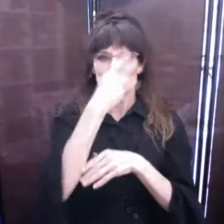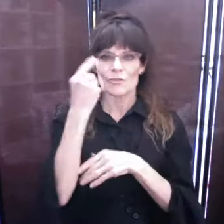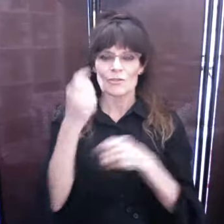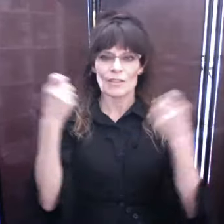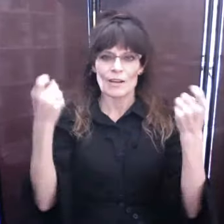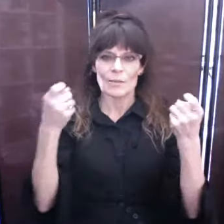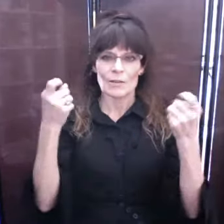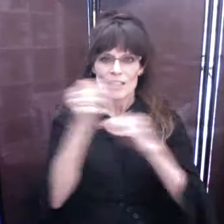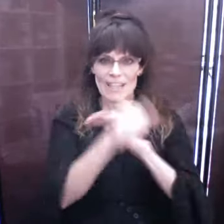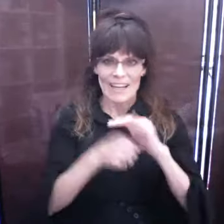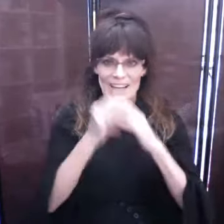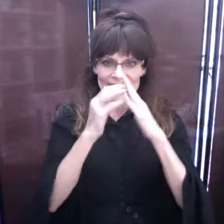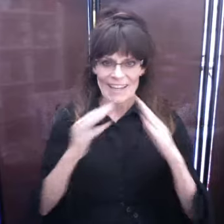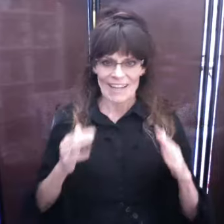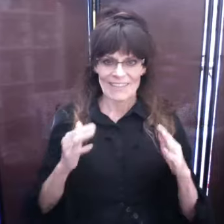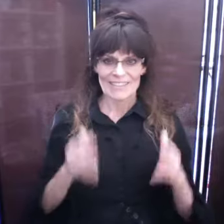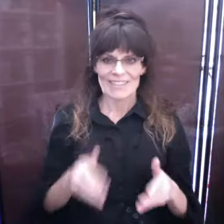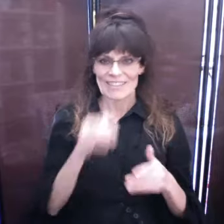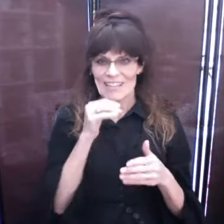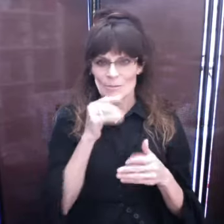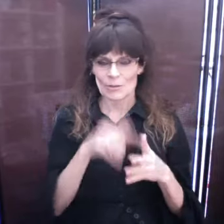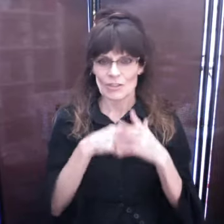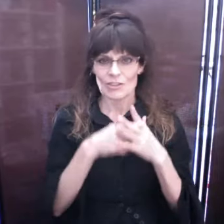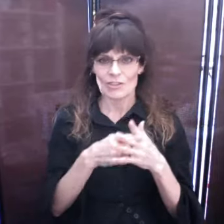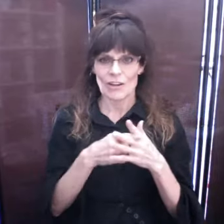in the house, right? You're not supposed to set fire in the desert, but I think we were good, and